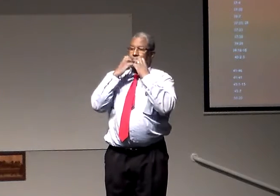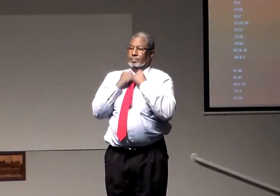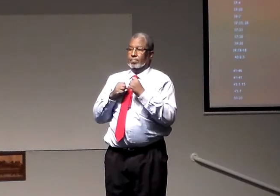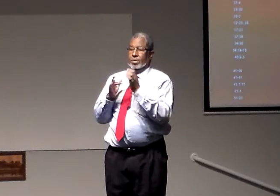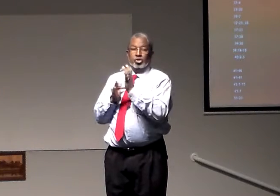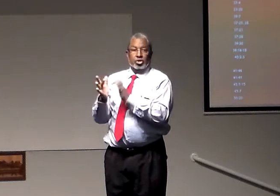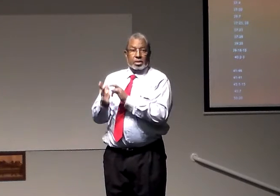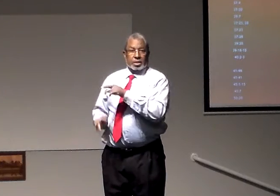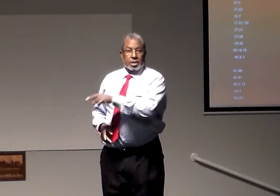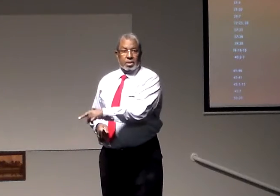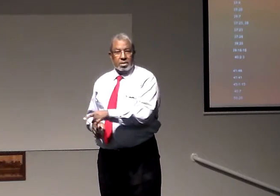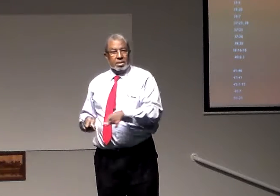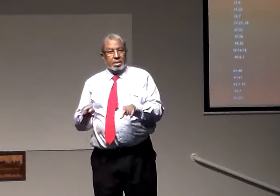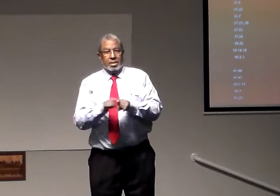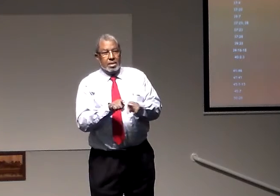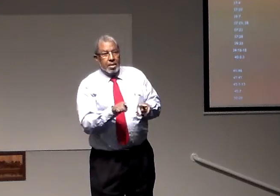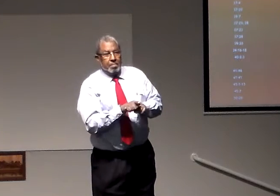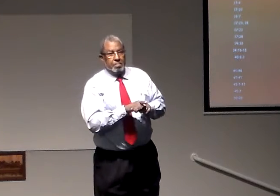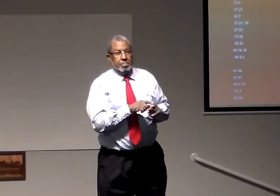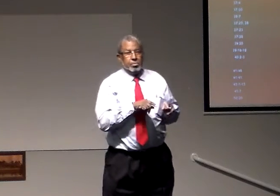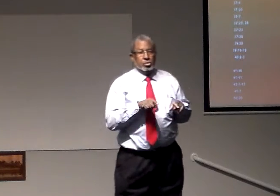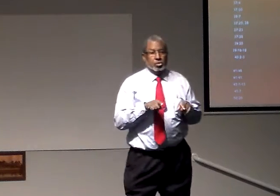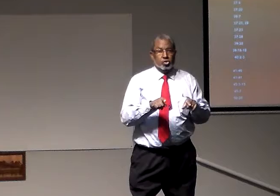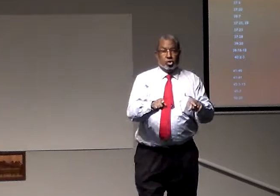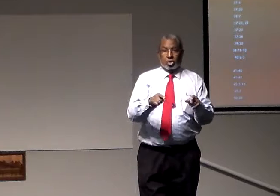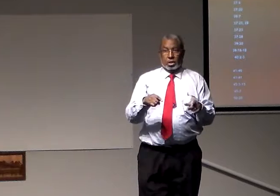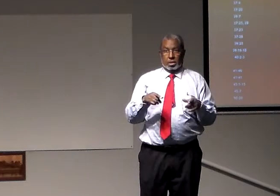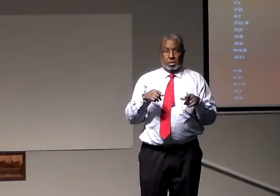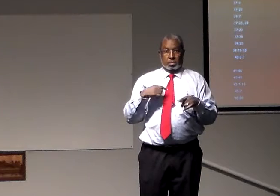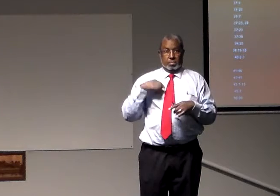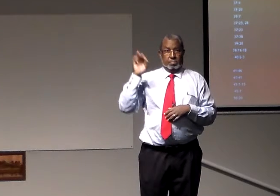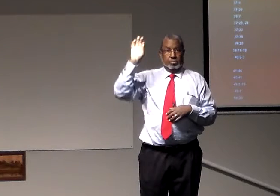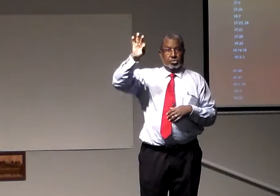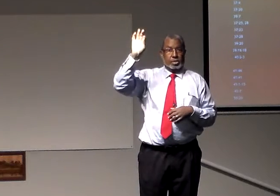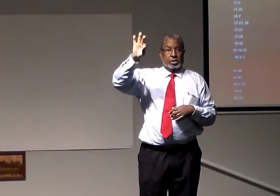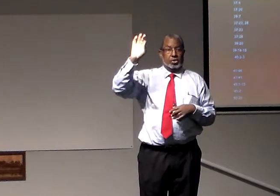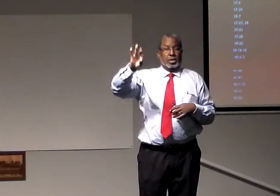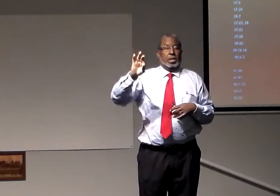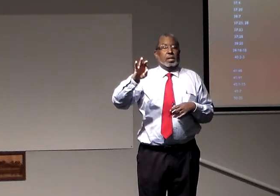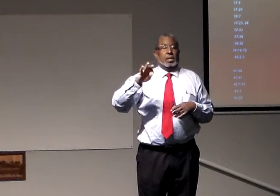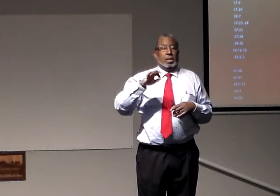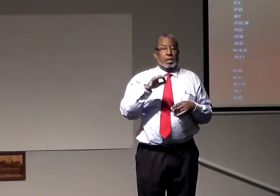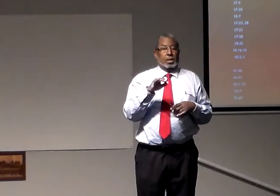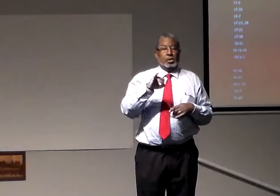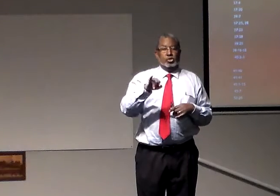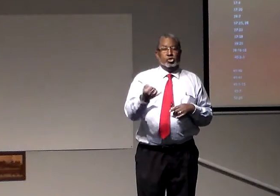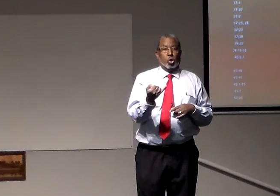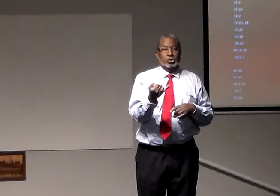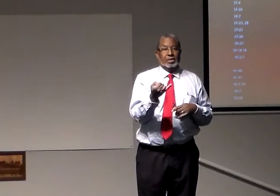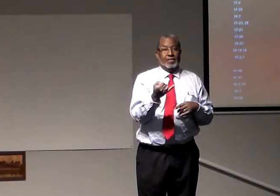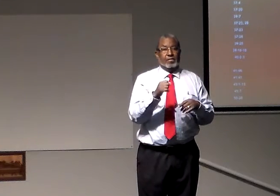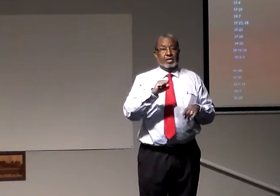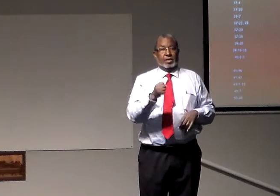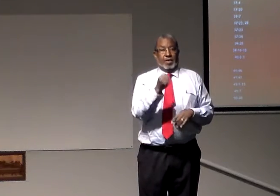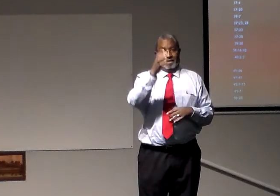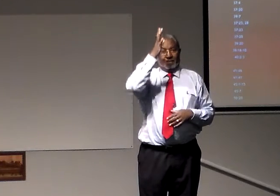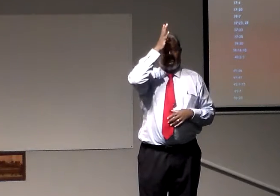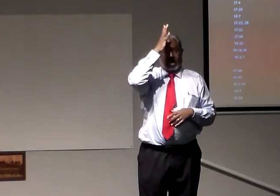Jesus' father was from heaven. Same. When I preached about Joseph's